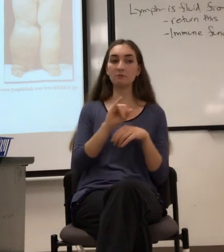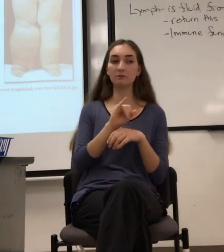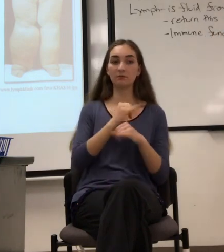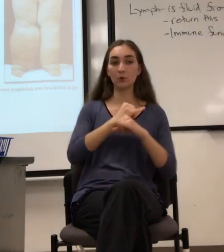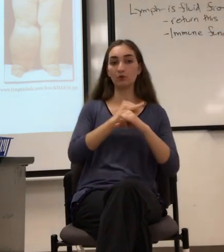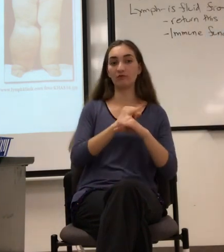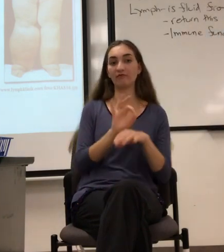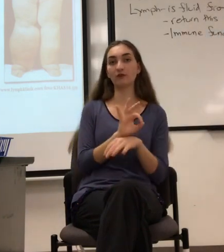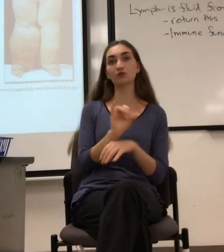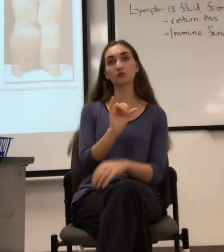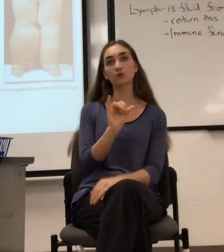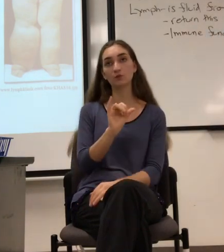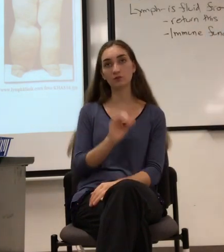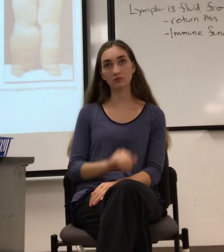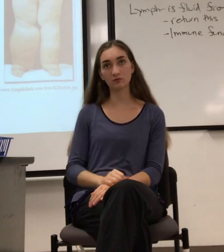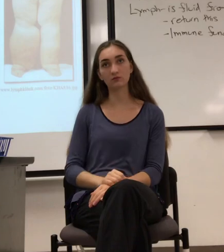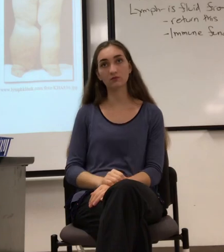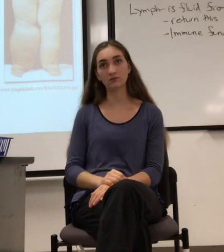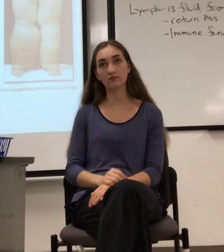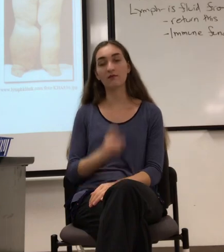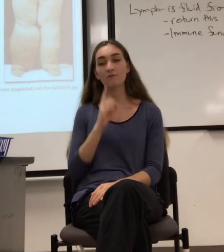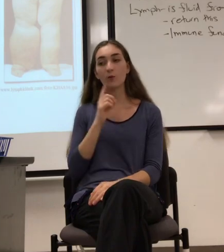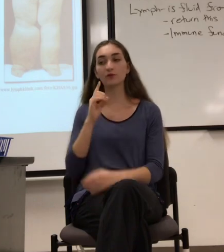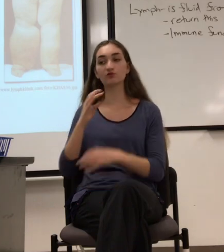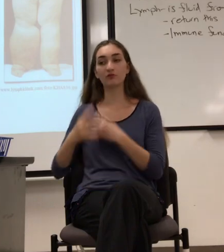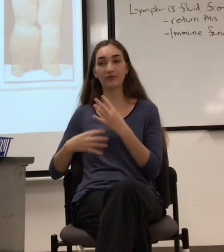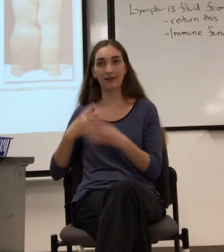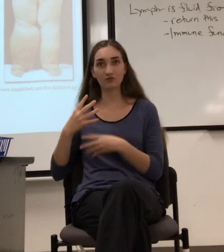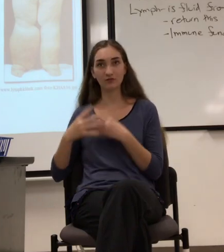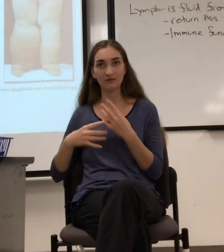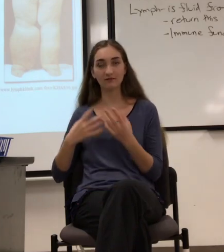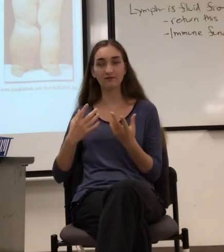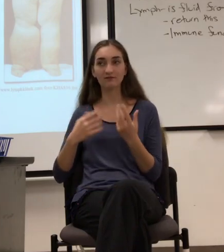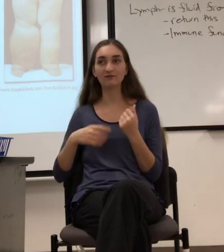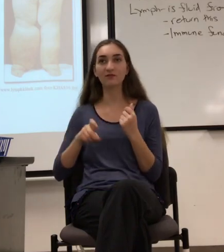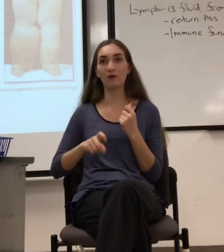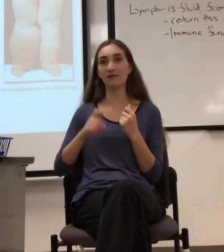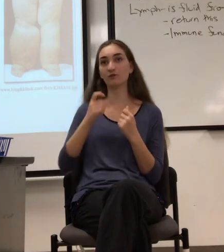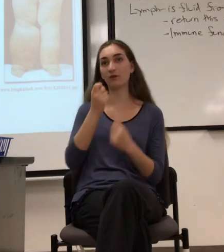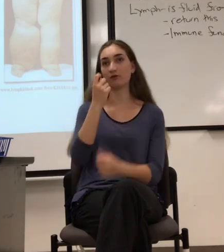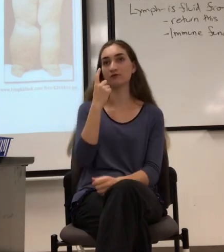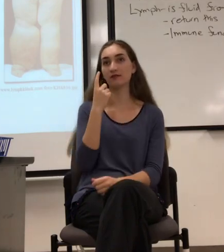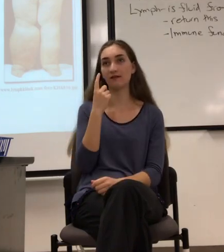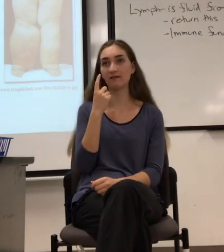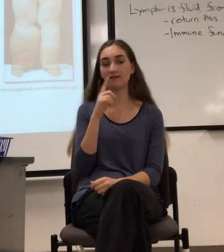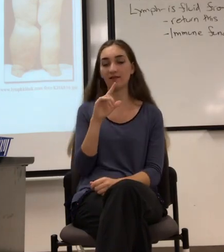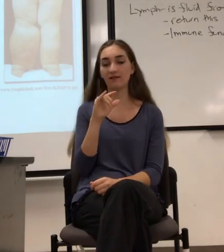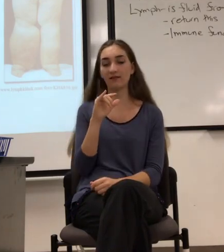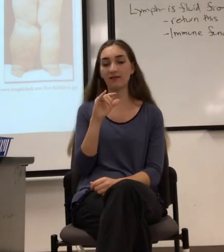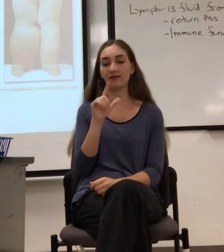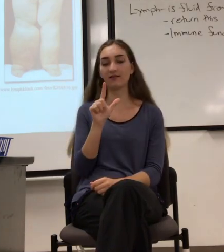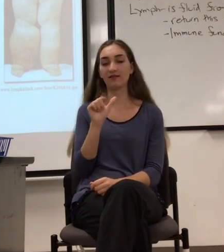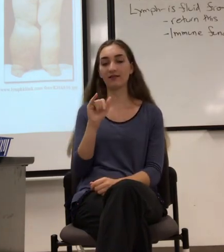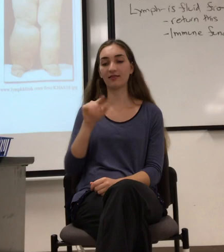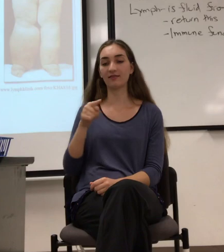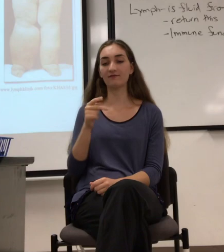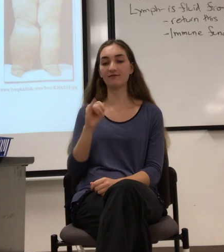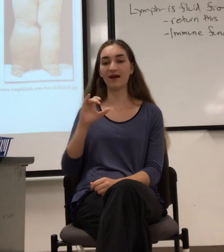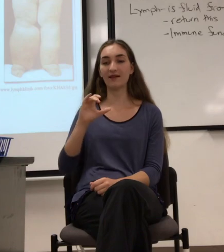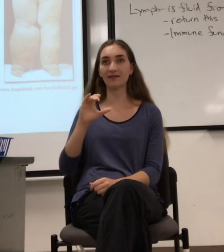Okay, so in terms of its circulation thing, I mean, you need to understand lymphatic capillaries.